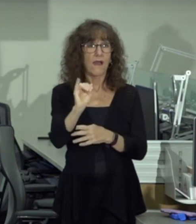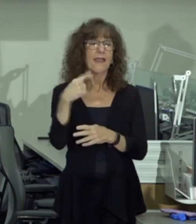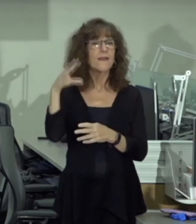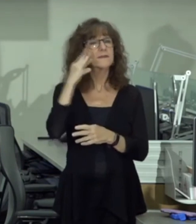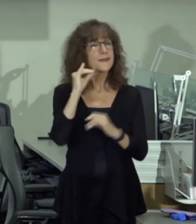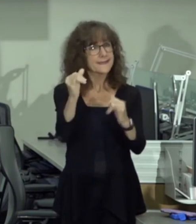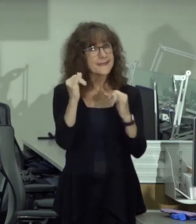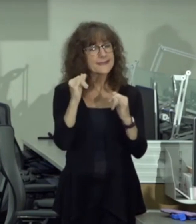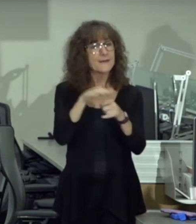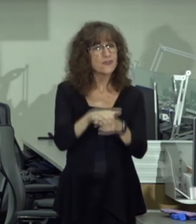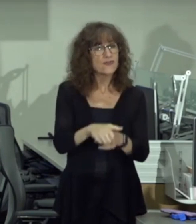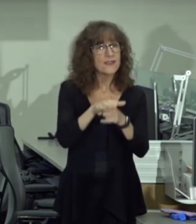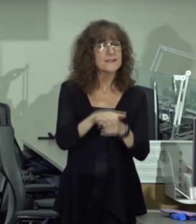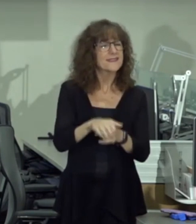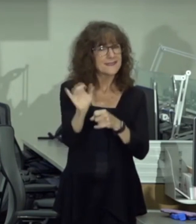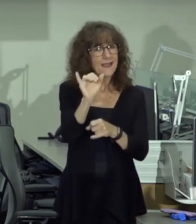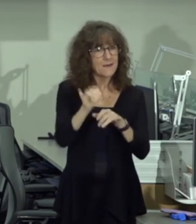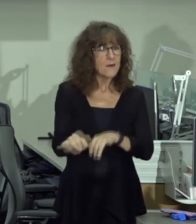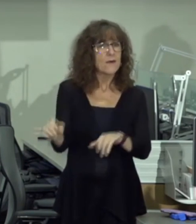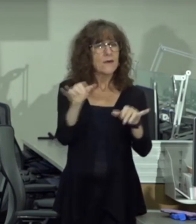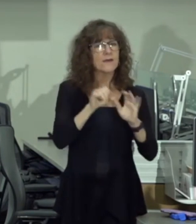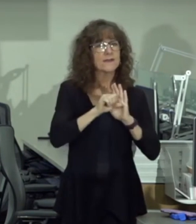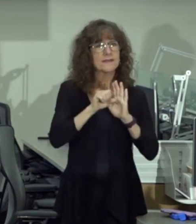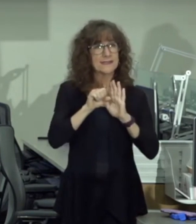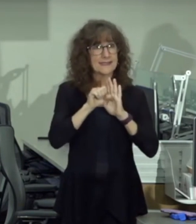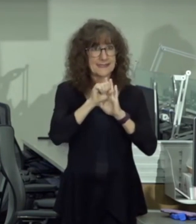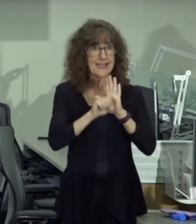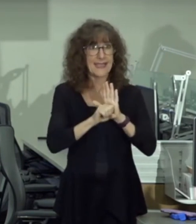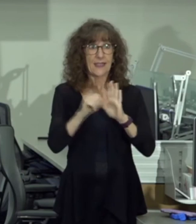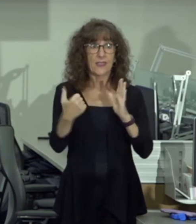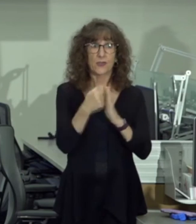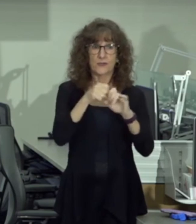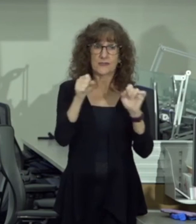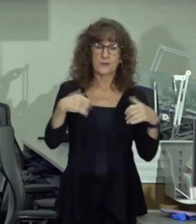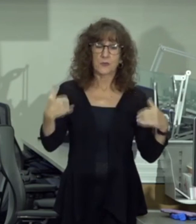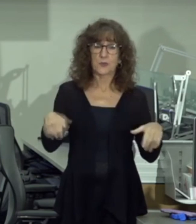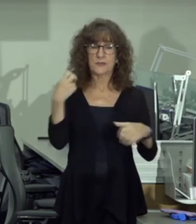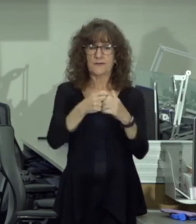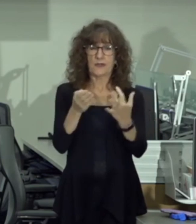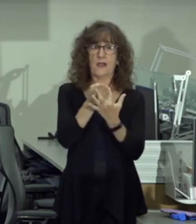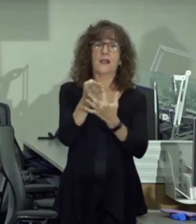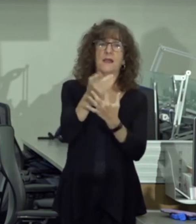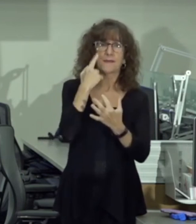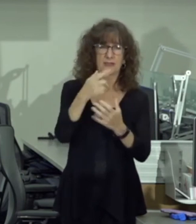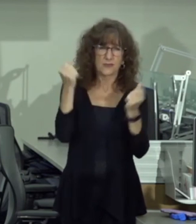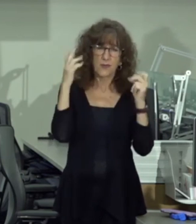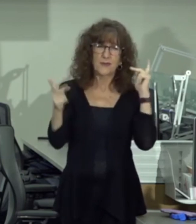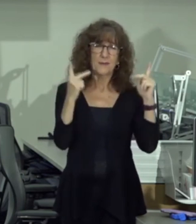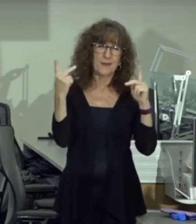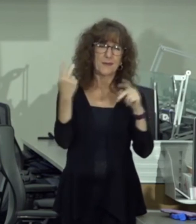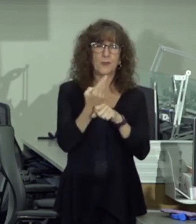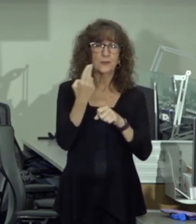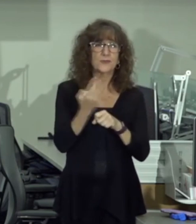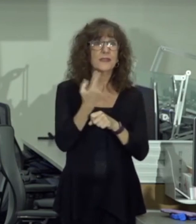the same stresses and strains as the rest of the state. This new system was difficult to navigate because of the volume. And so we